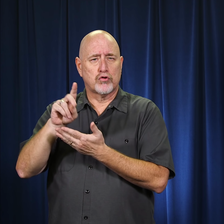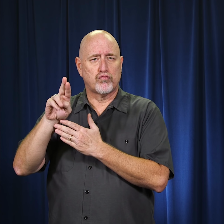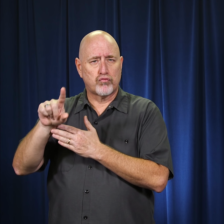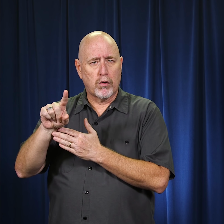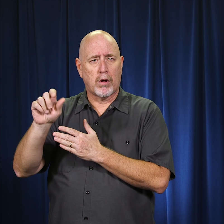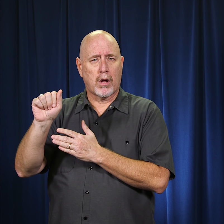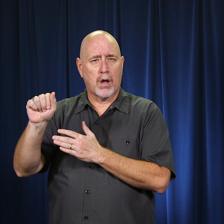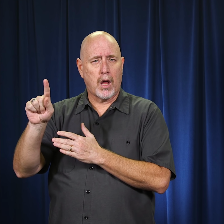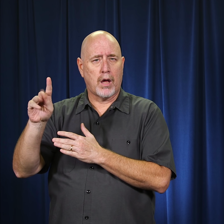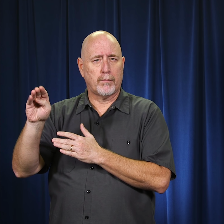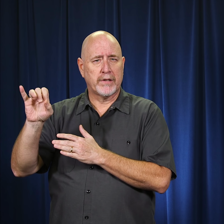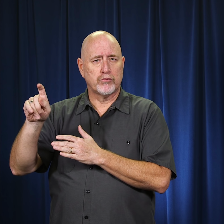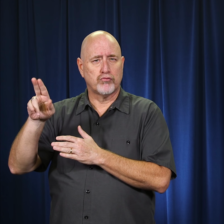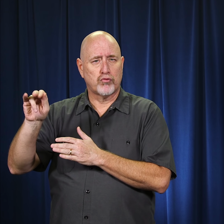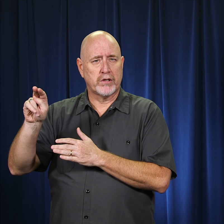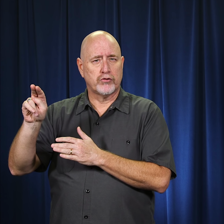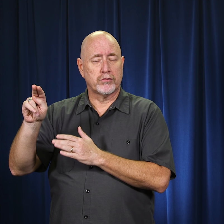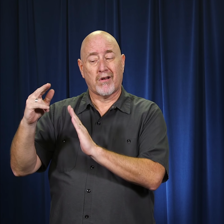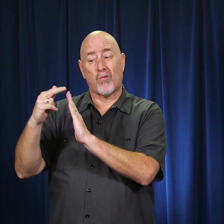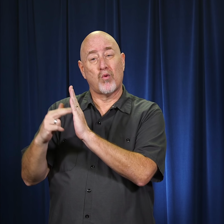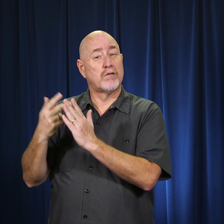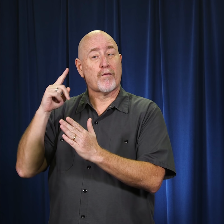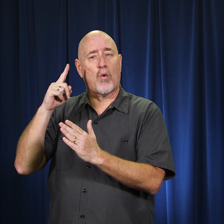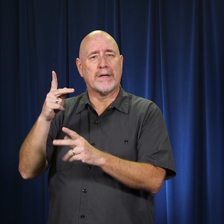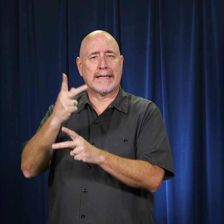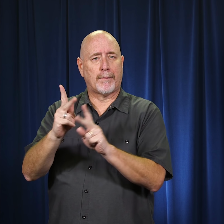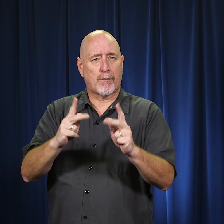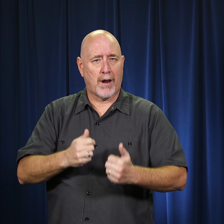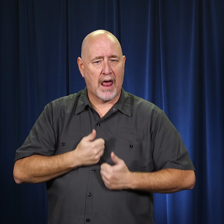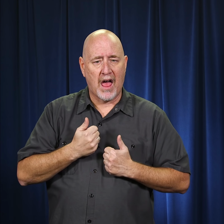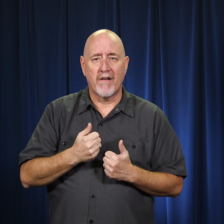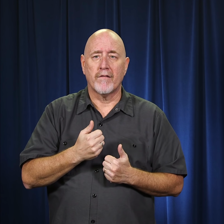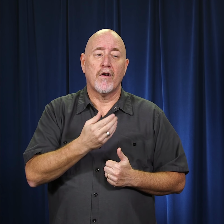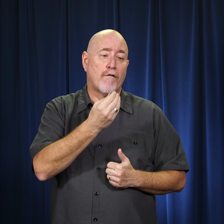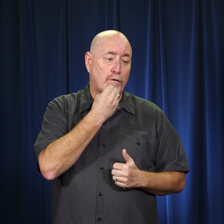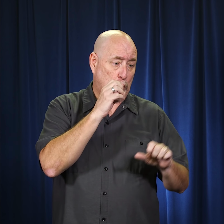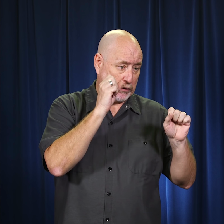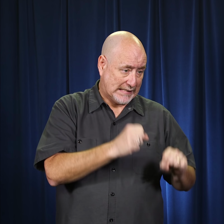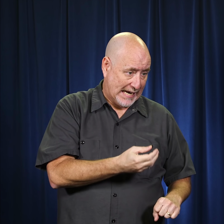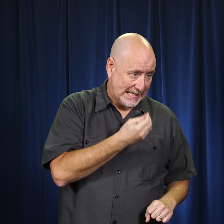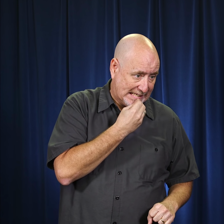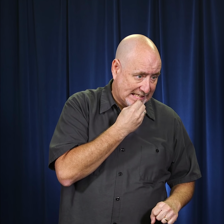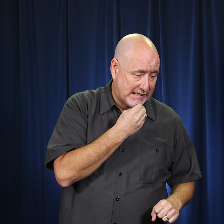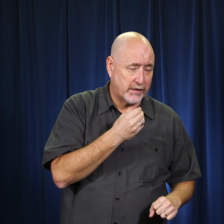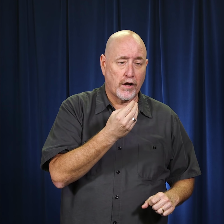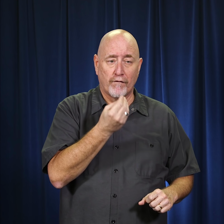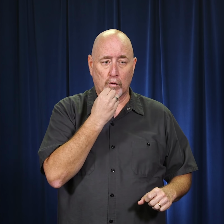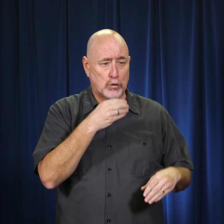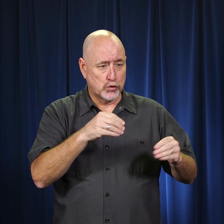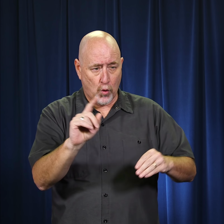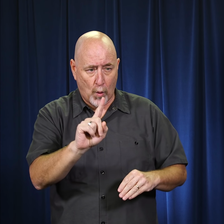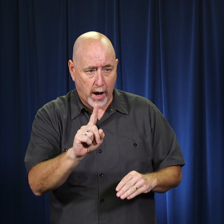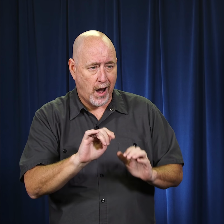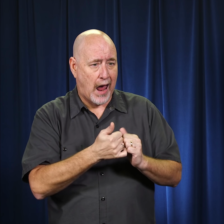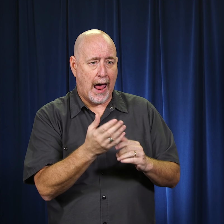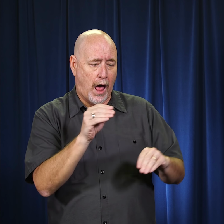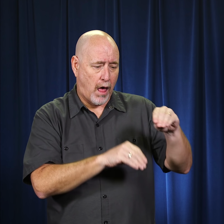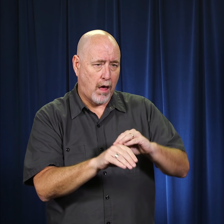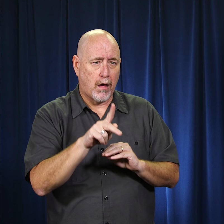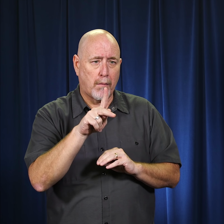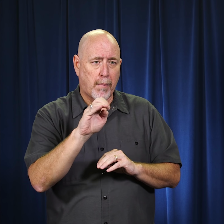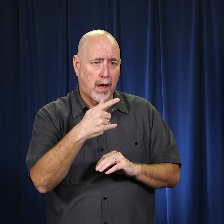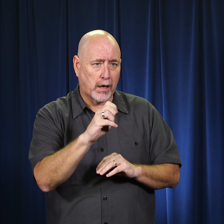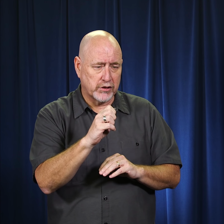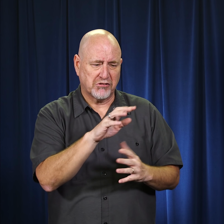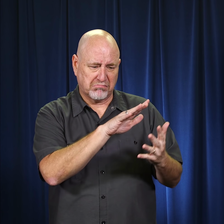help keep people alive. Regulations about what can be eaten, what can be sold, where it's packaged, and things of that